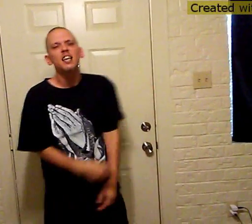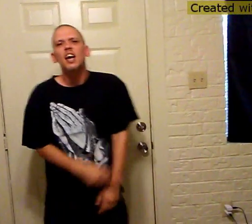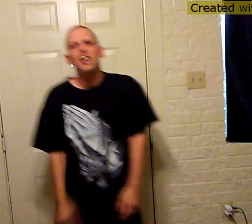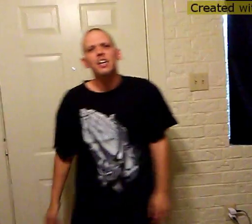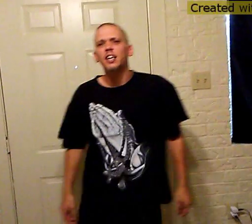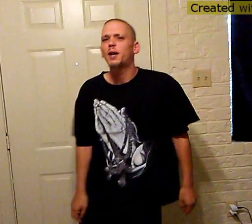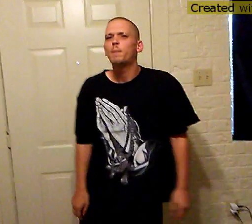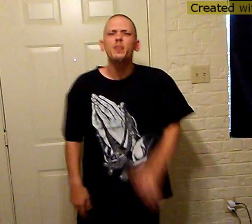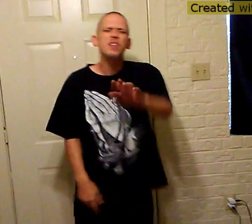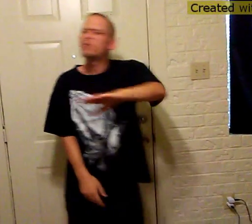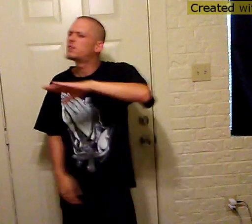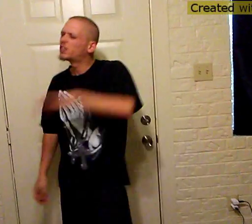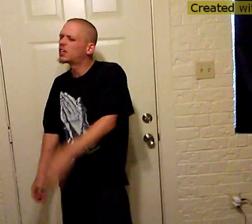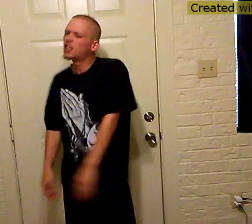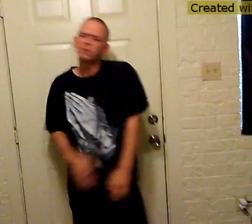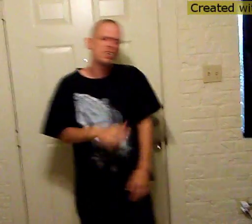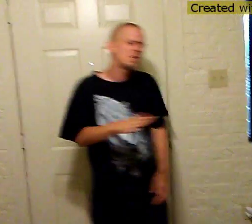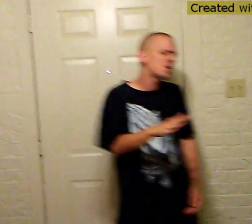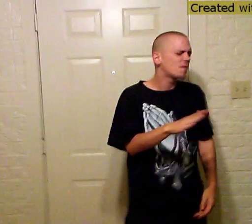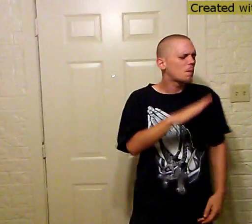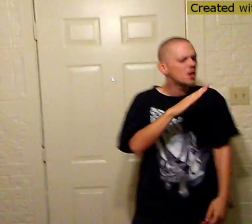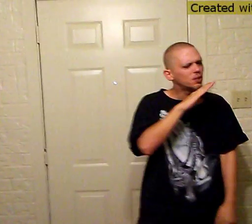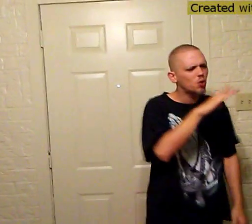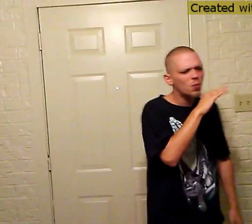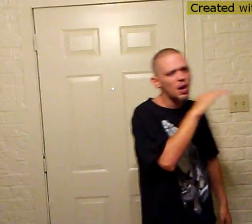game. Don't even judge me if you ever been through what I've been